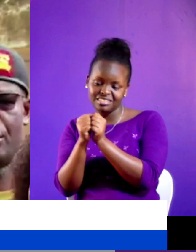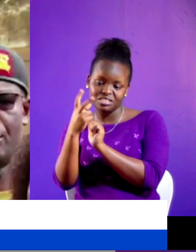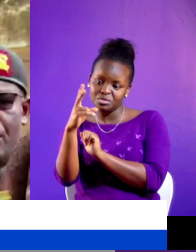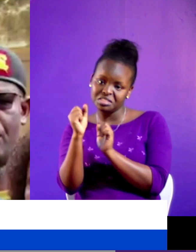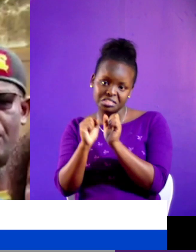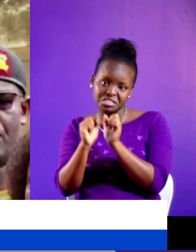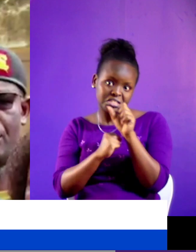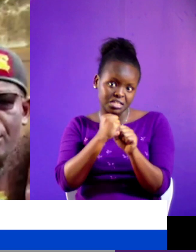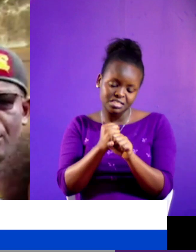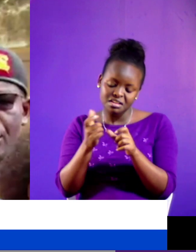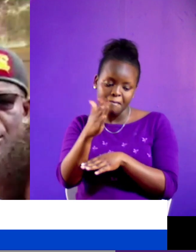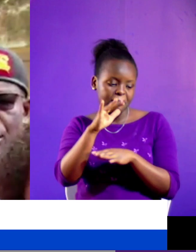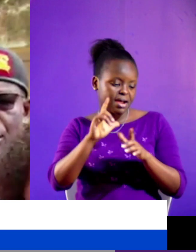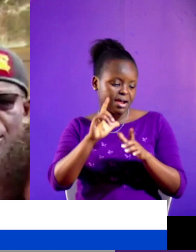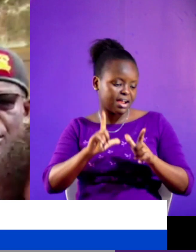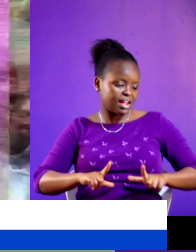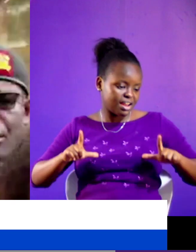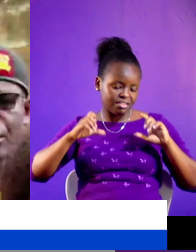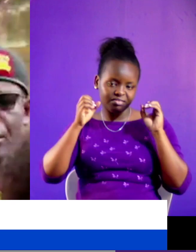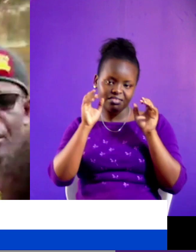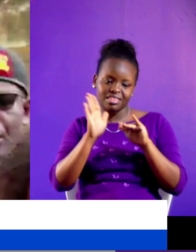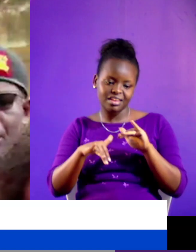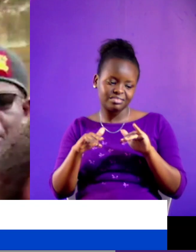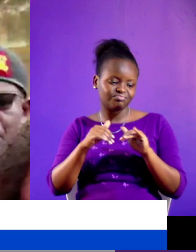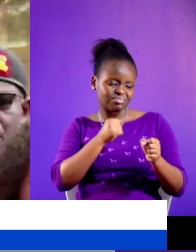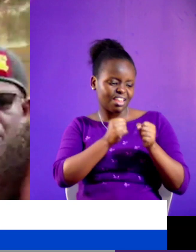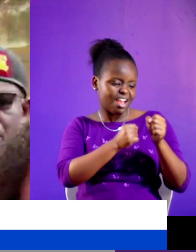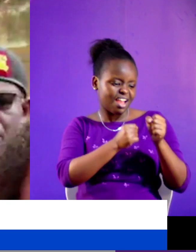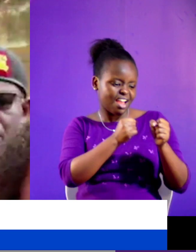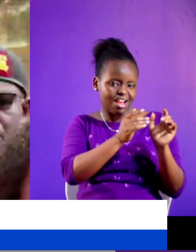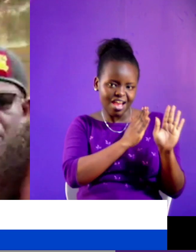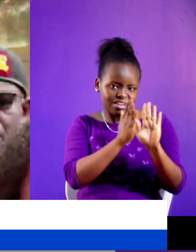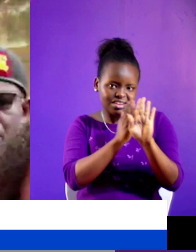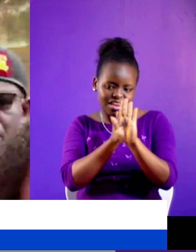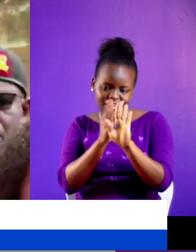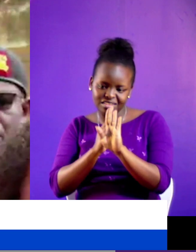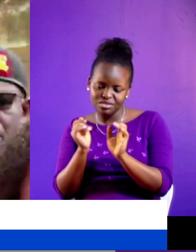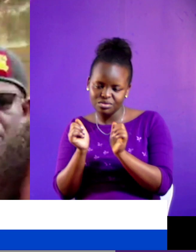to keep on running around with the police officers.